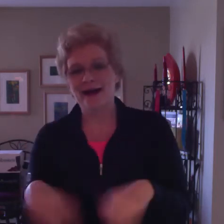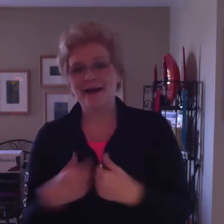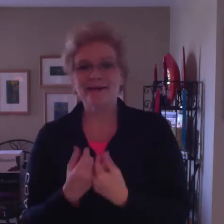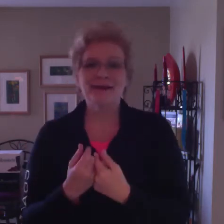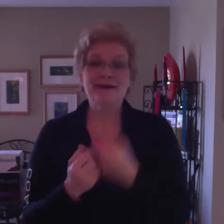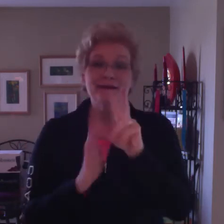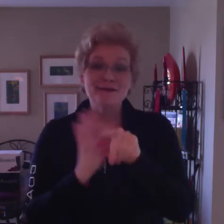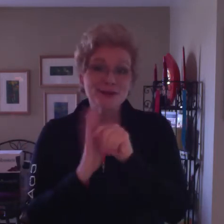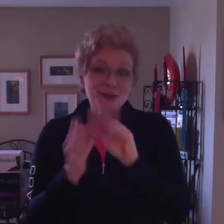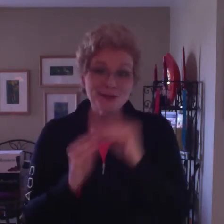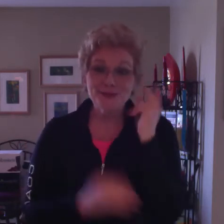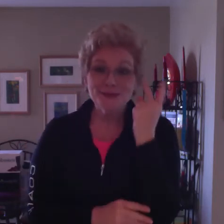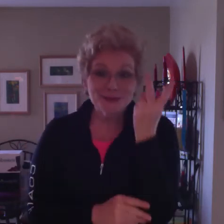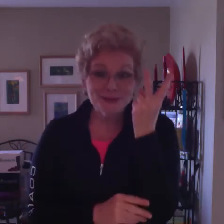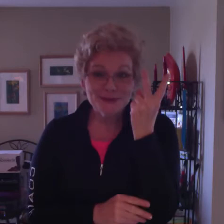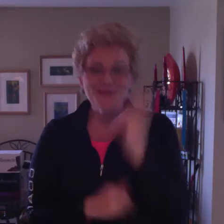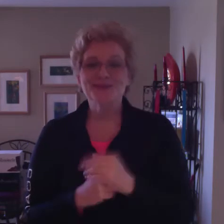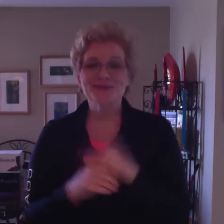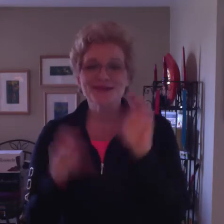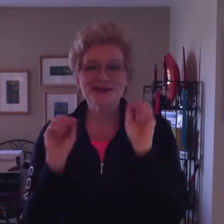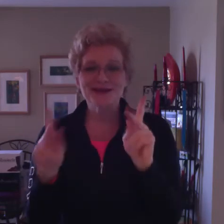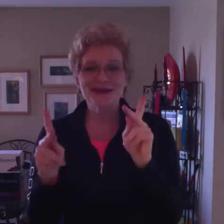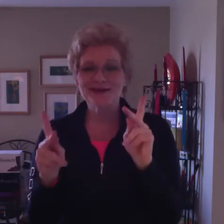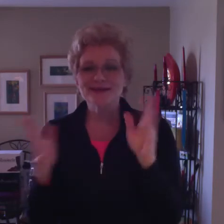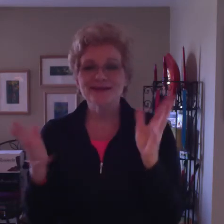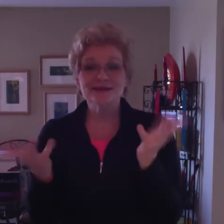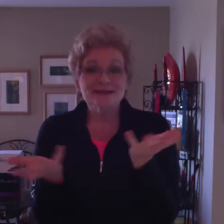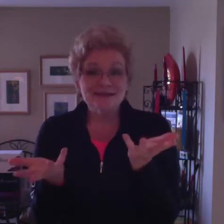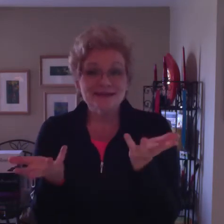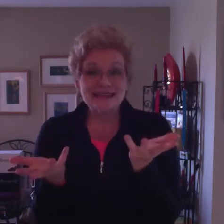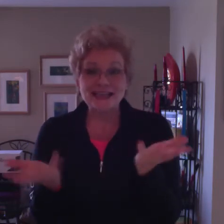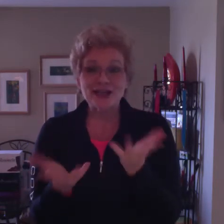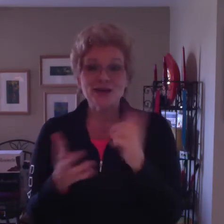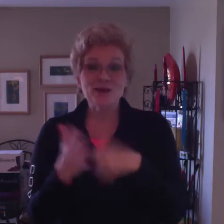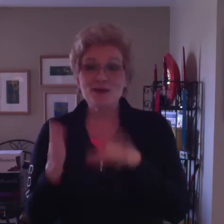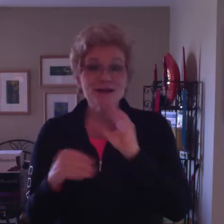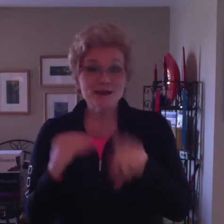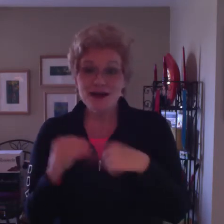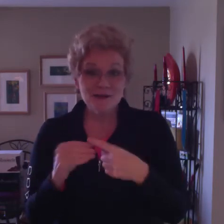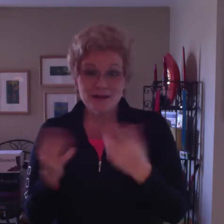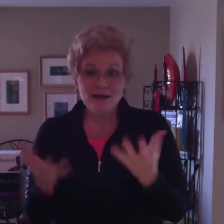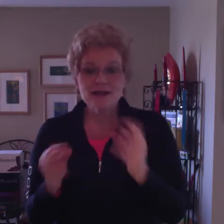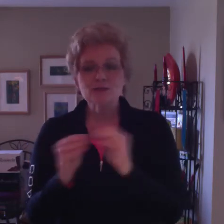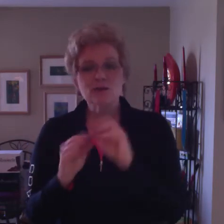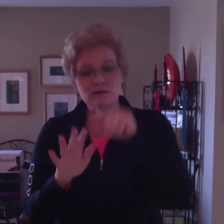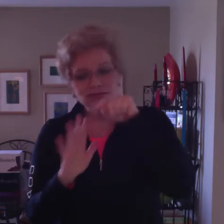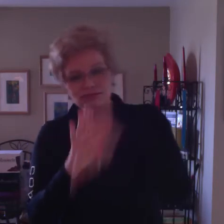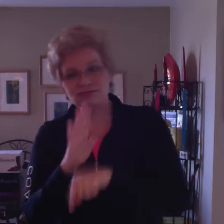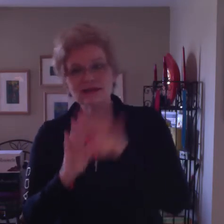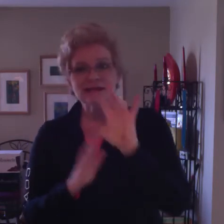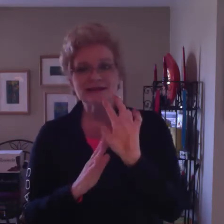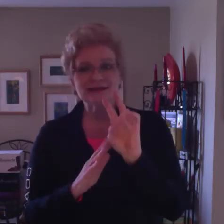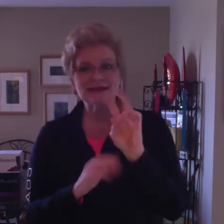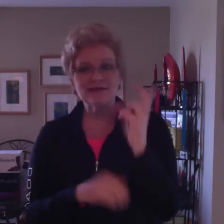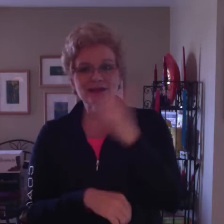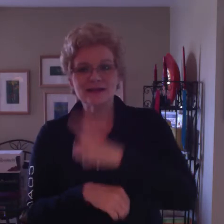number 2. Alright, so what we do in video number 2 is really get into the 7-day startup guide, but our first